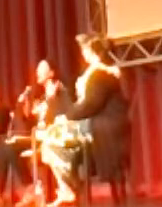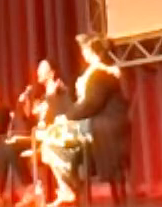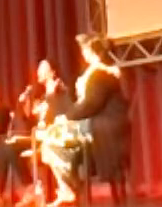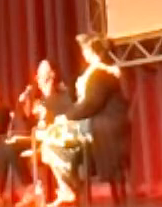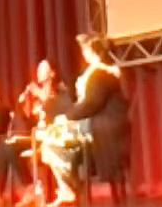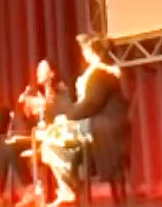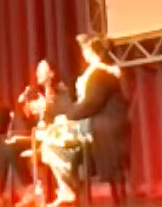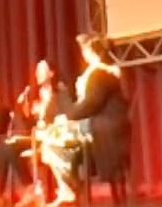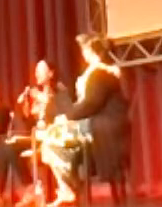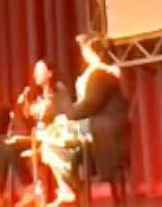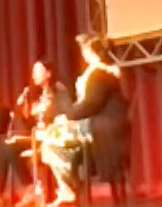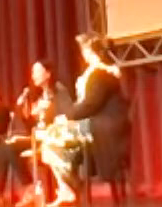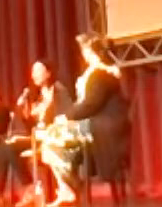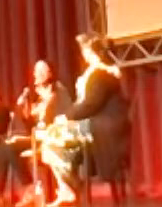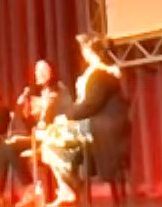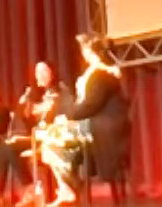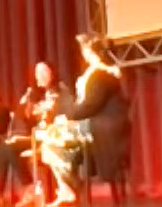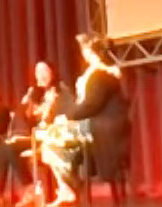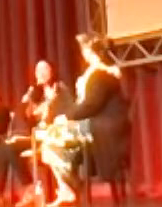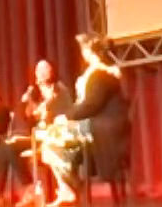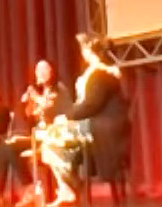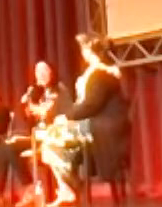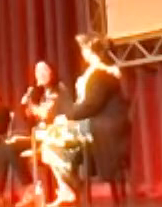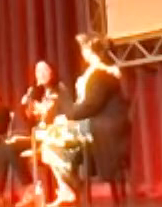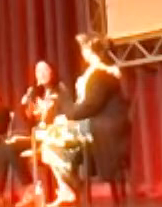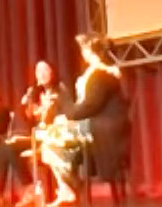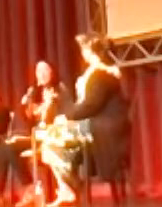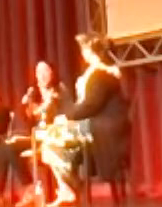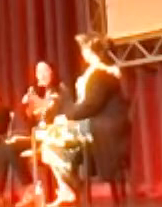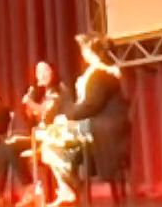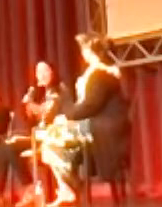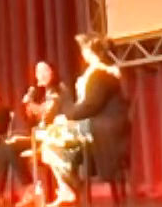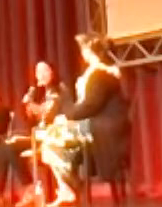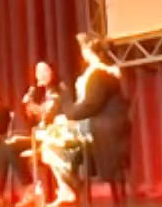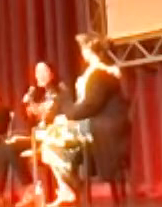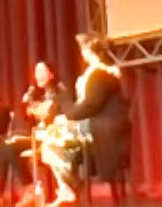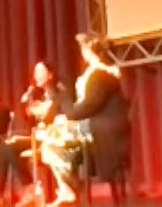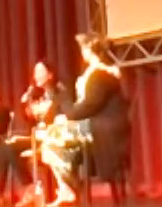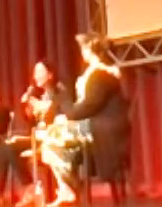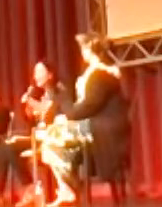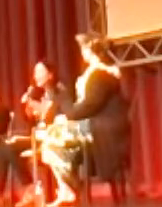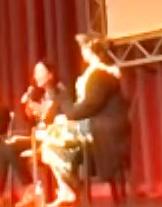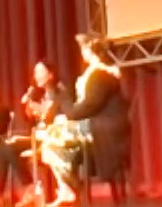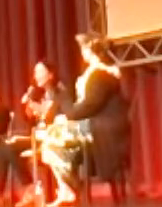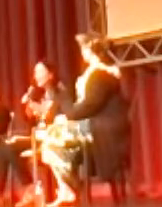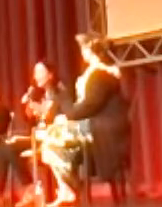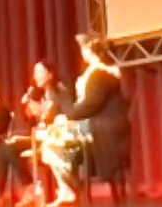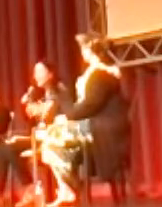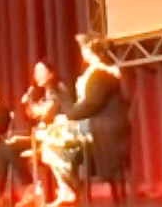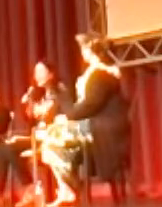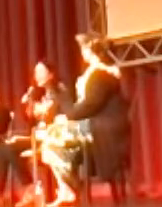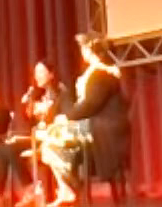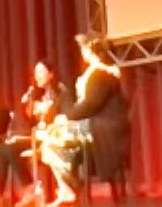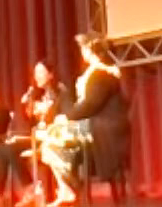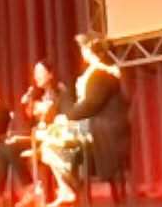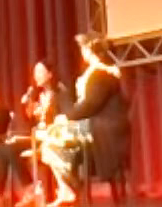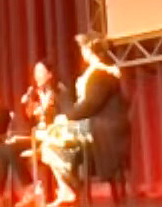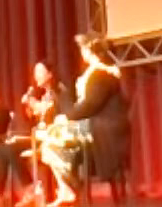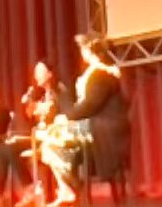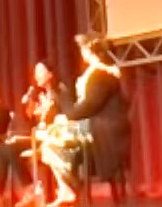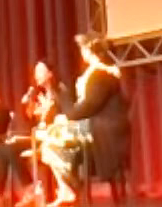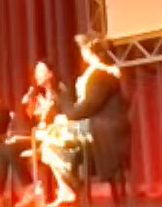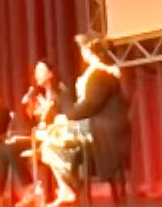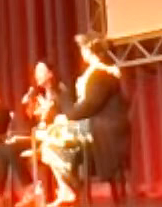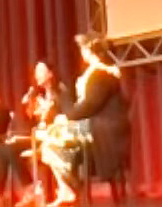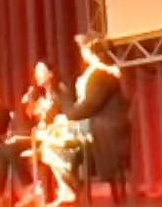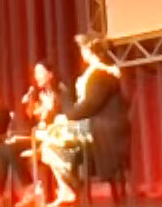that recalibrates our vibrations in our body and our chemistry for healing and for our liberation. I just, I